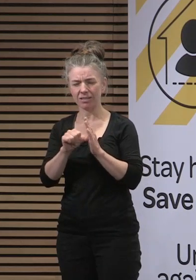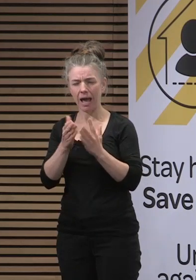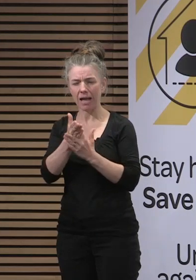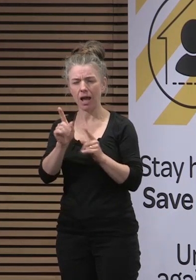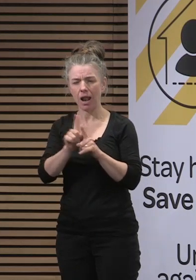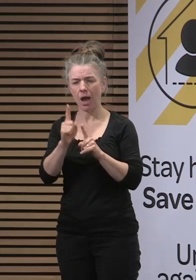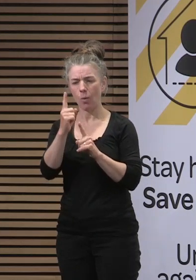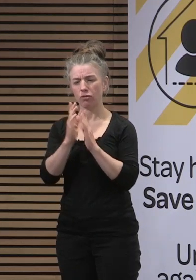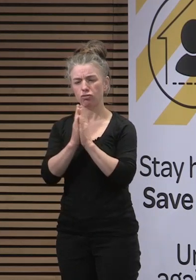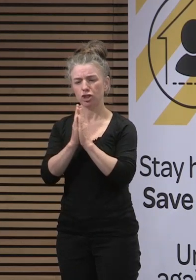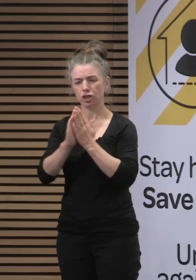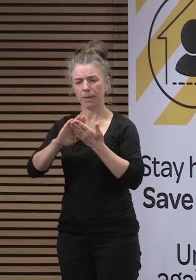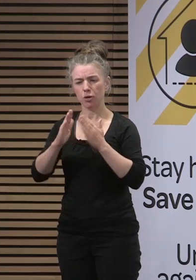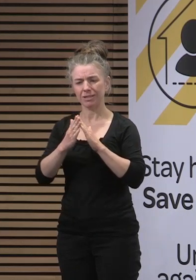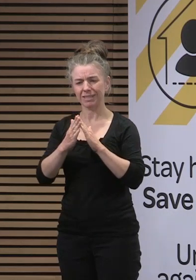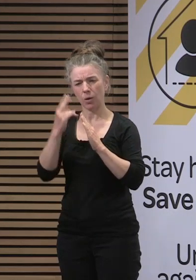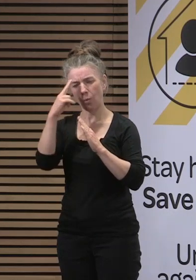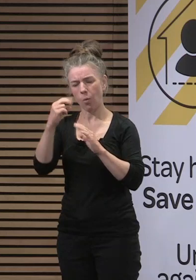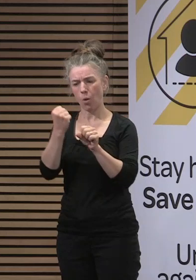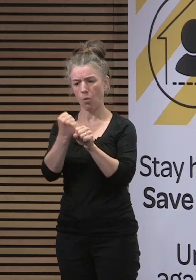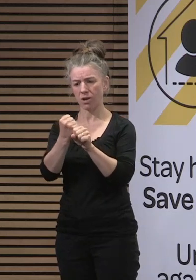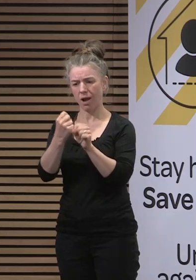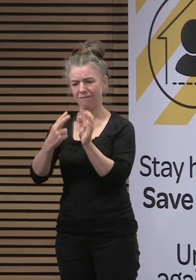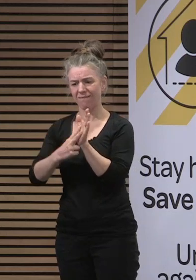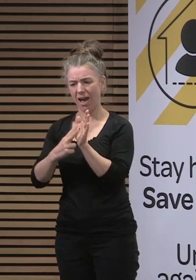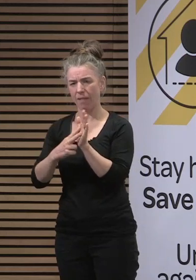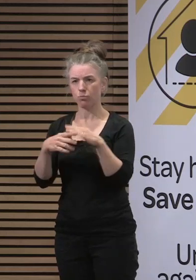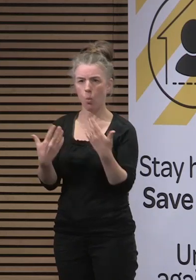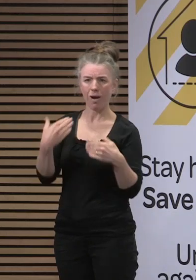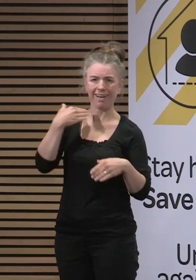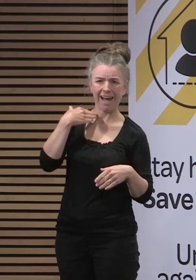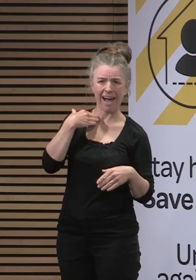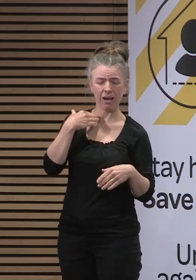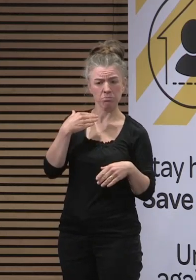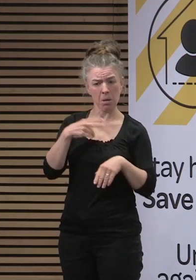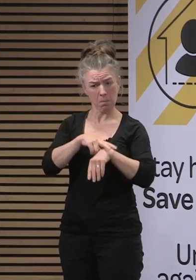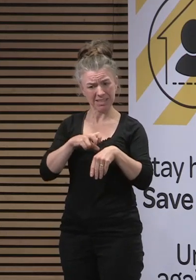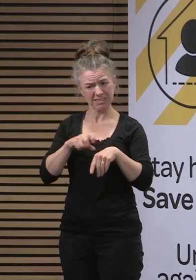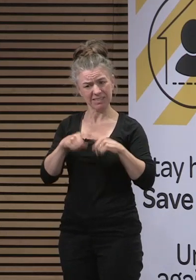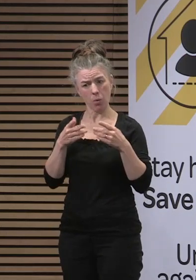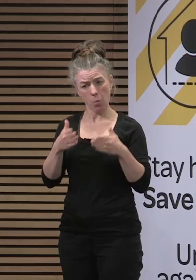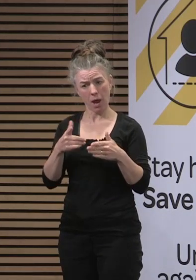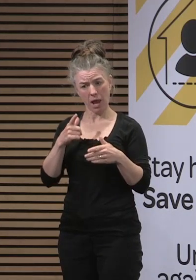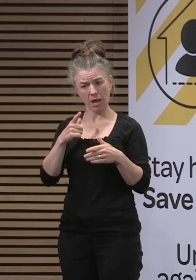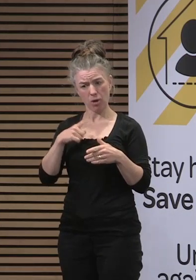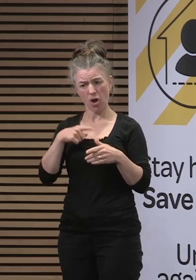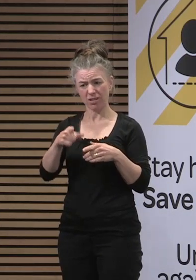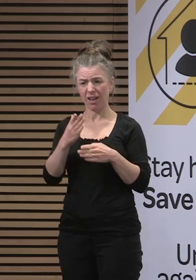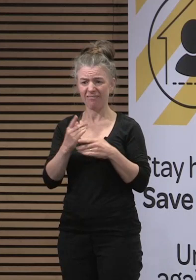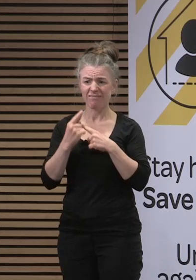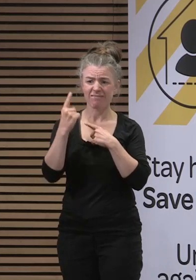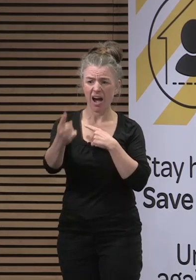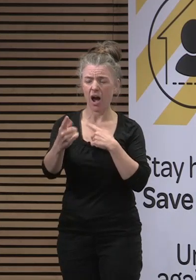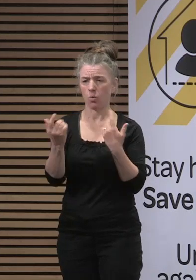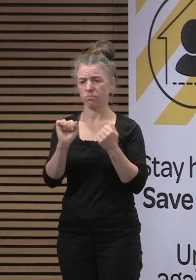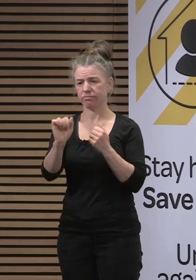been mentioned today, and even gangs. Are there different approaches going to be taken to communities like that? Yeah, and this is